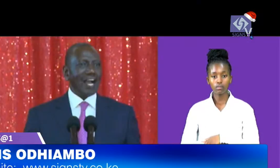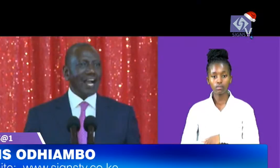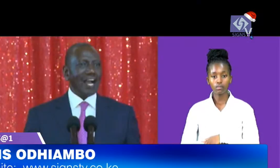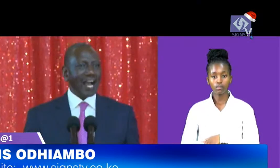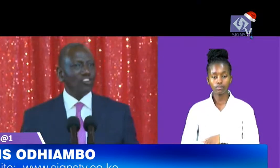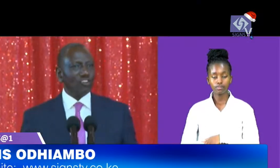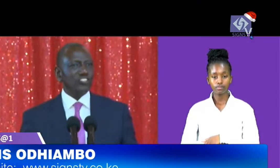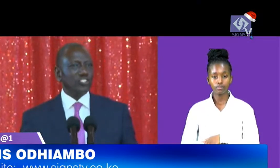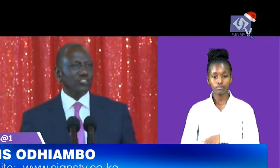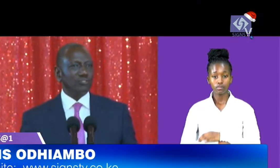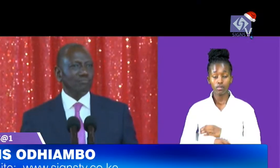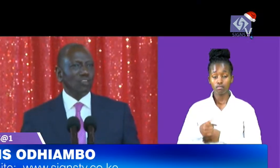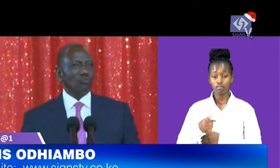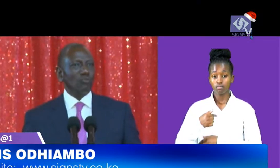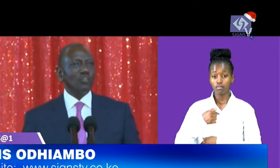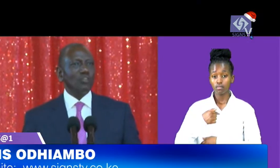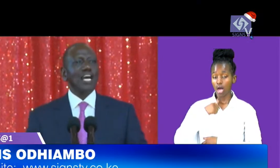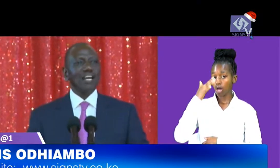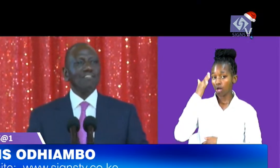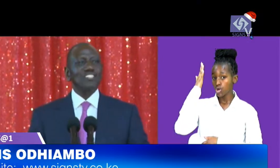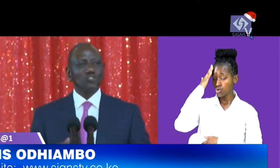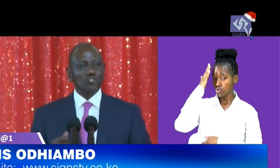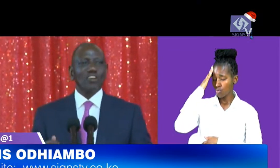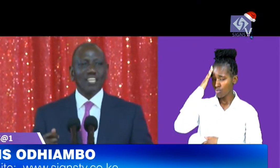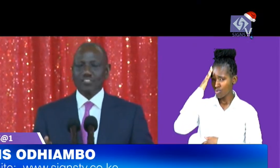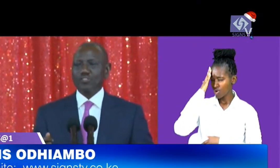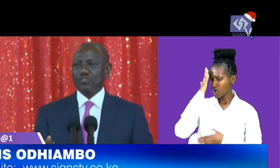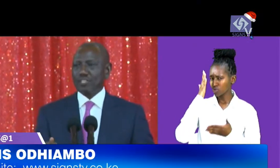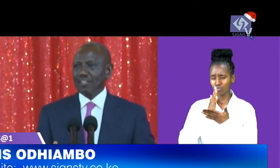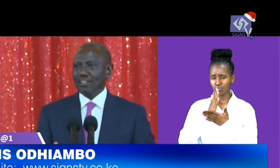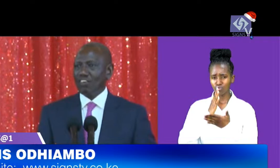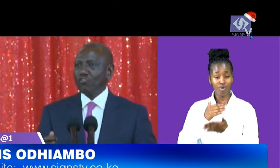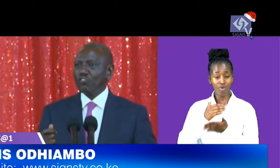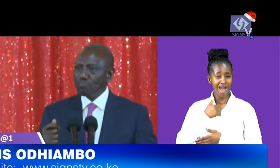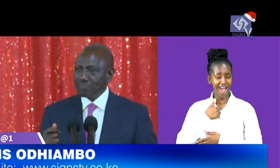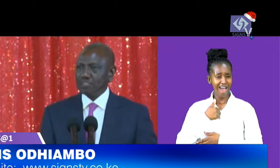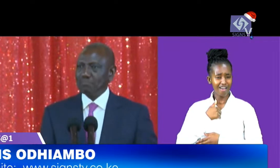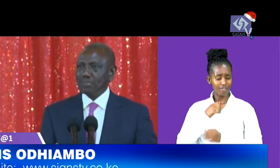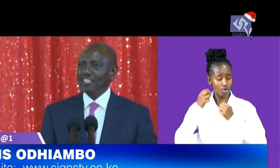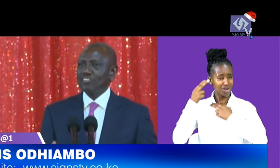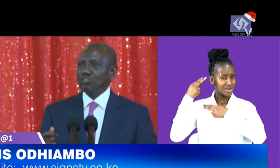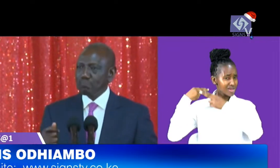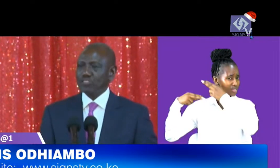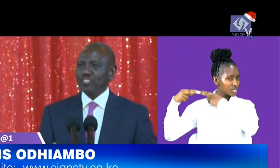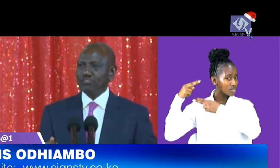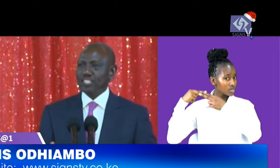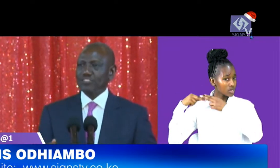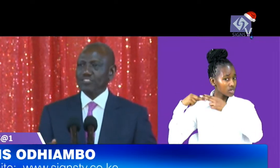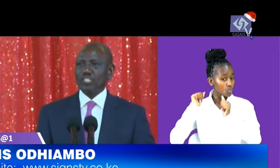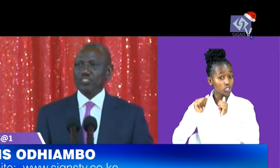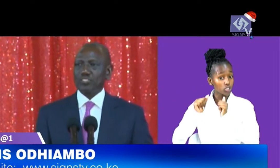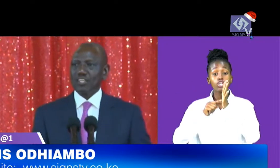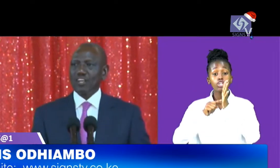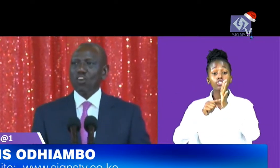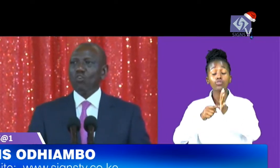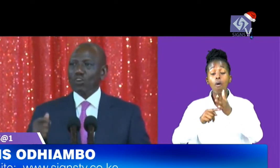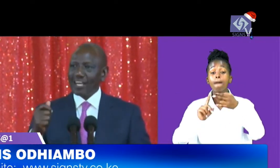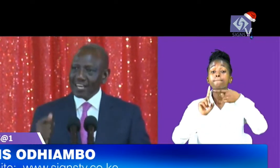I acknowledge we do not have a strong history of commitment to positive transformation or a